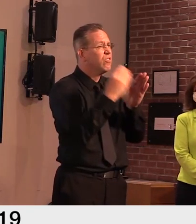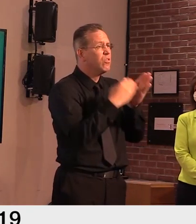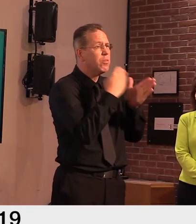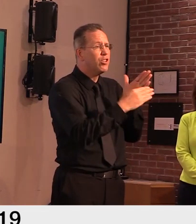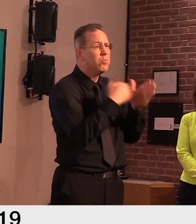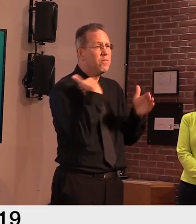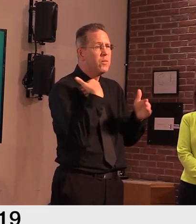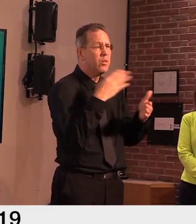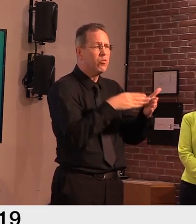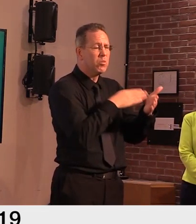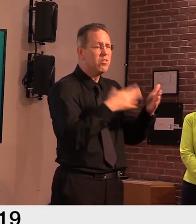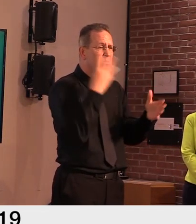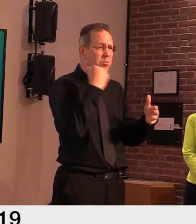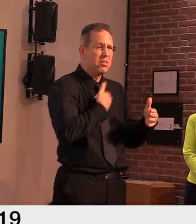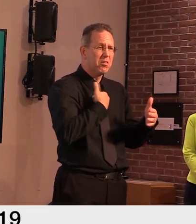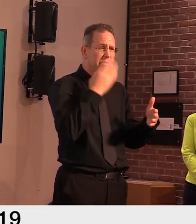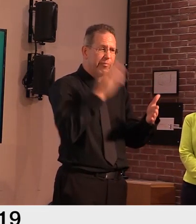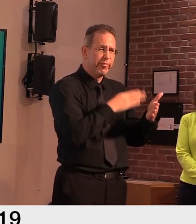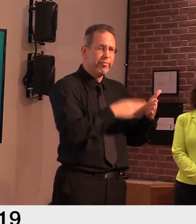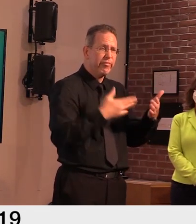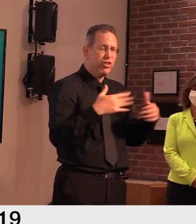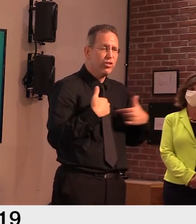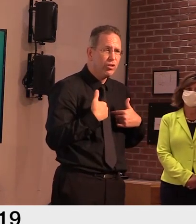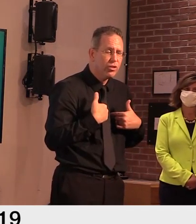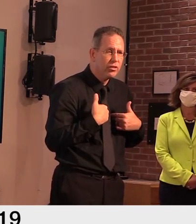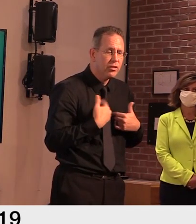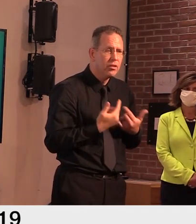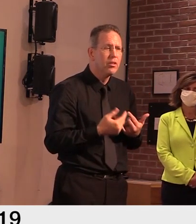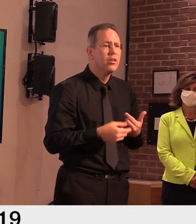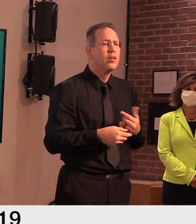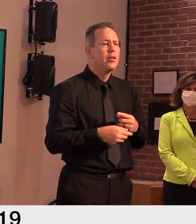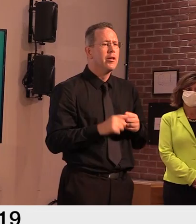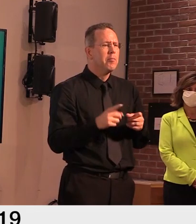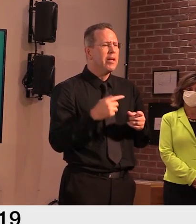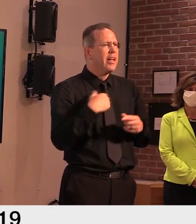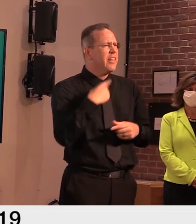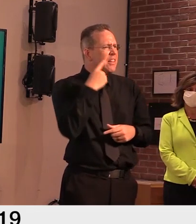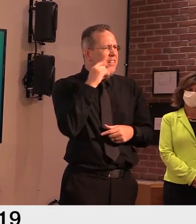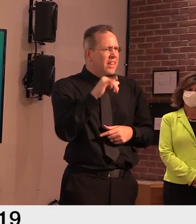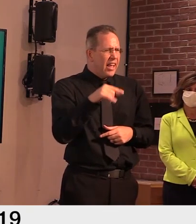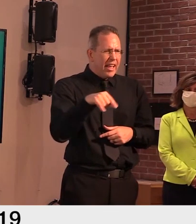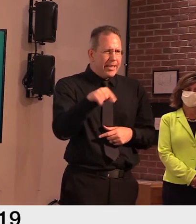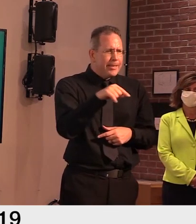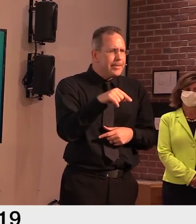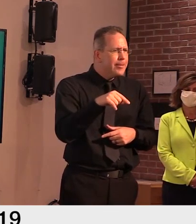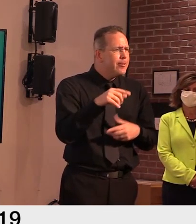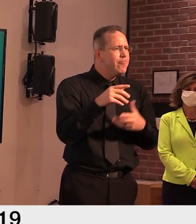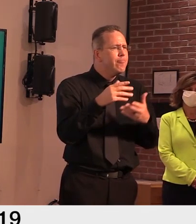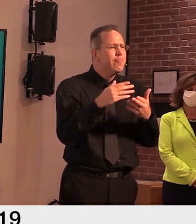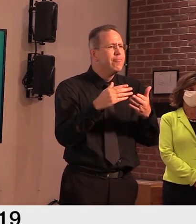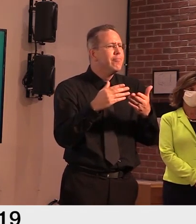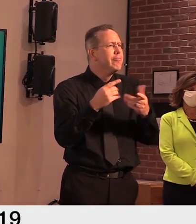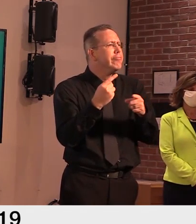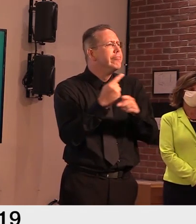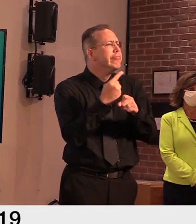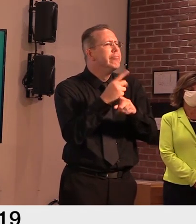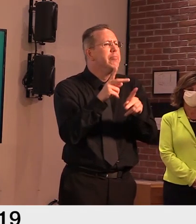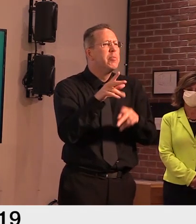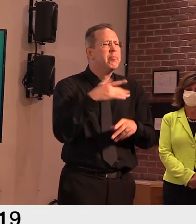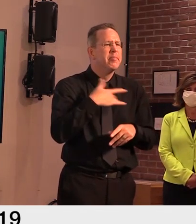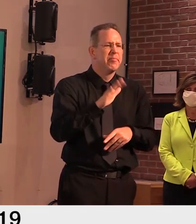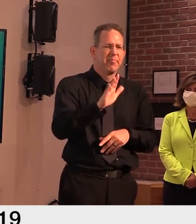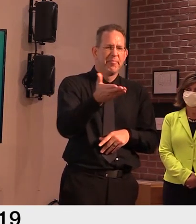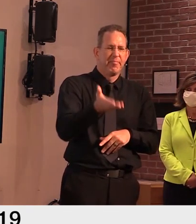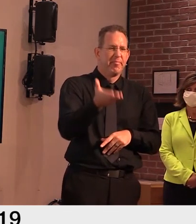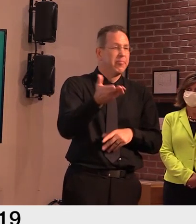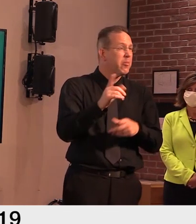house. I guess they didn't know how to make a hammer and sickle. But, you know, there are life experiences that a lot of